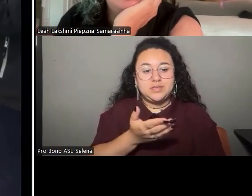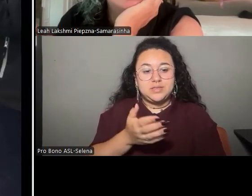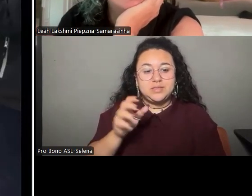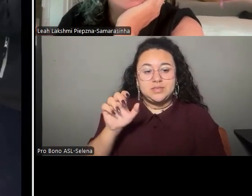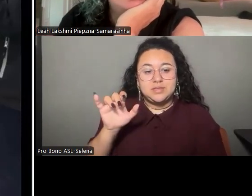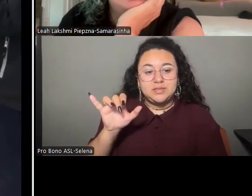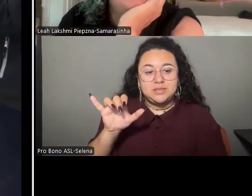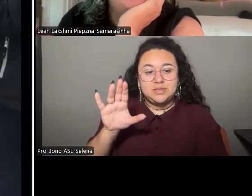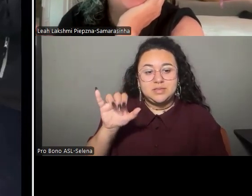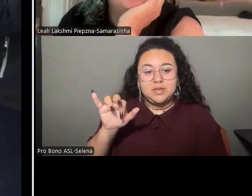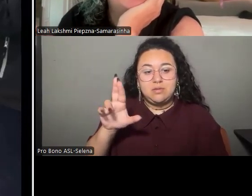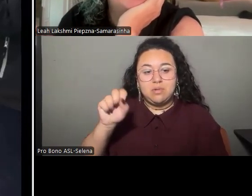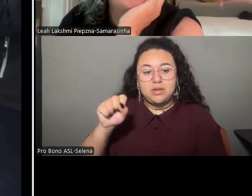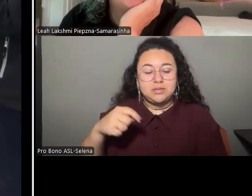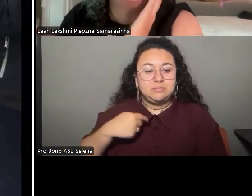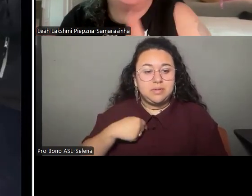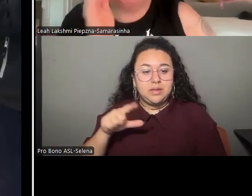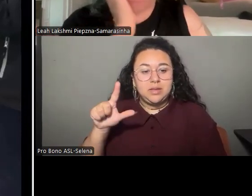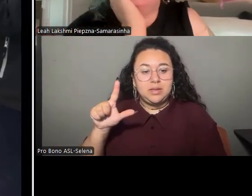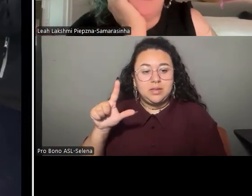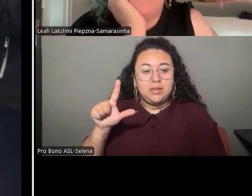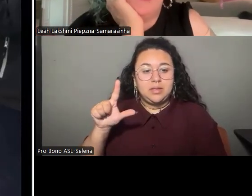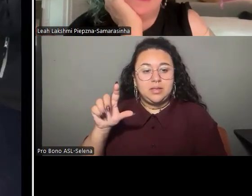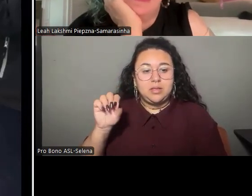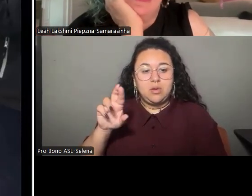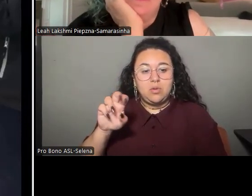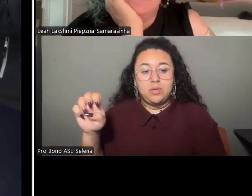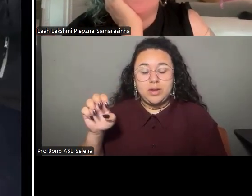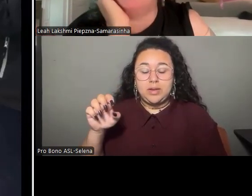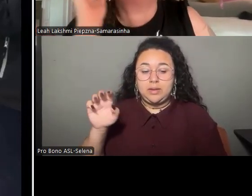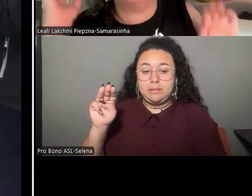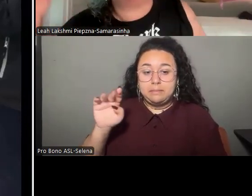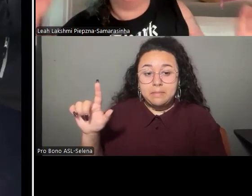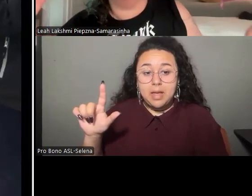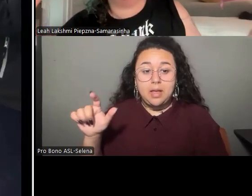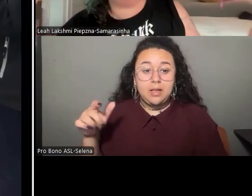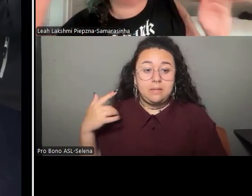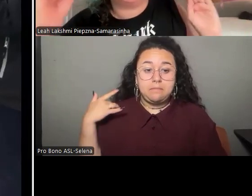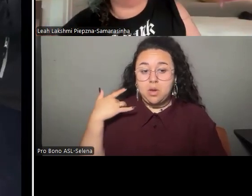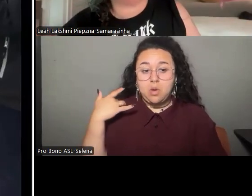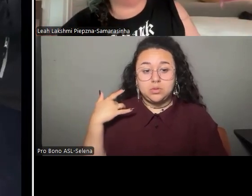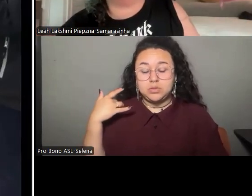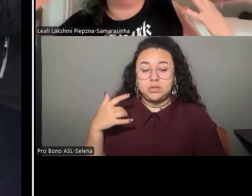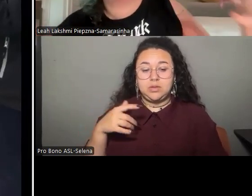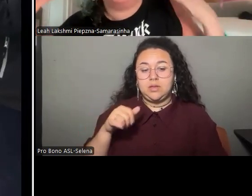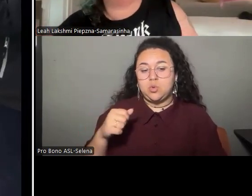and me and Larry and people just like posing and Mel posting. It was so cold. Okay, it was October 24th. I had